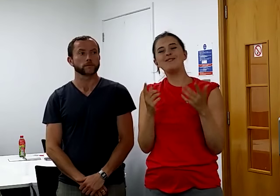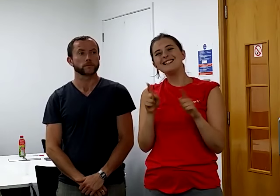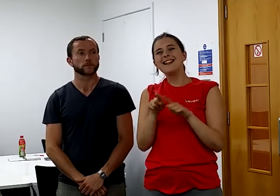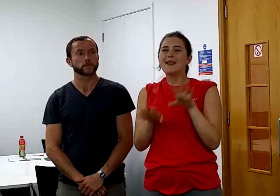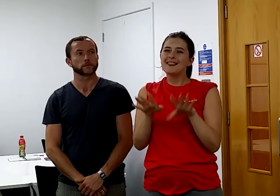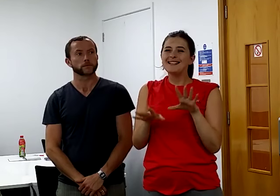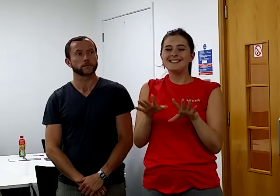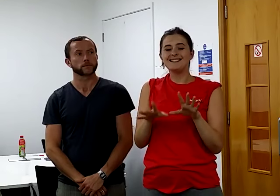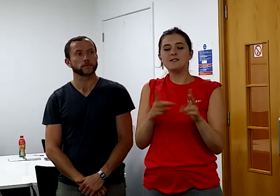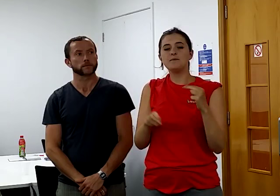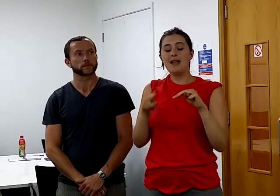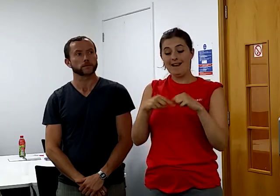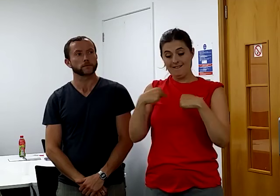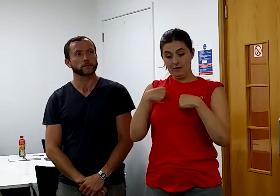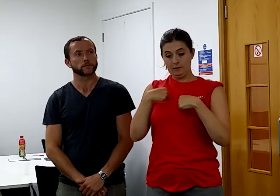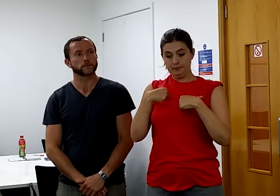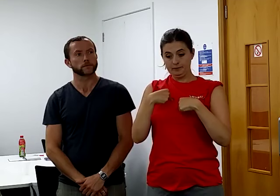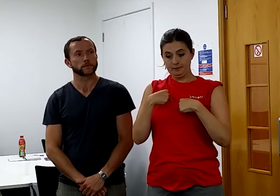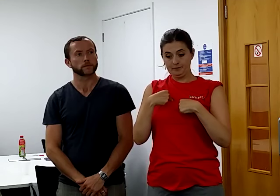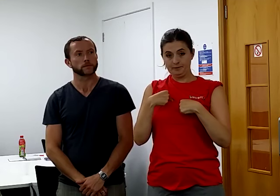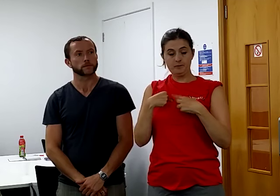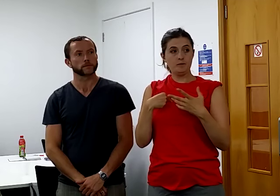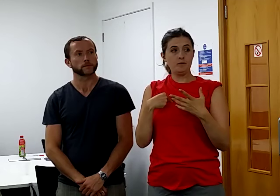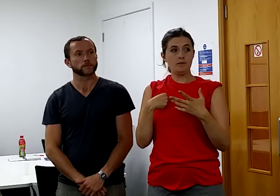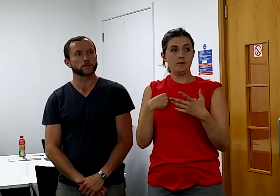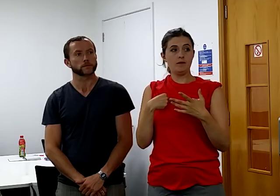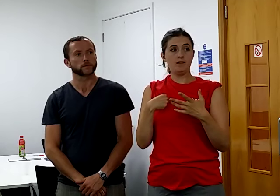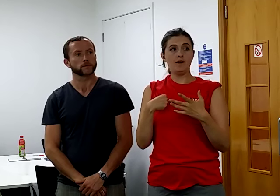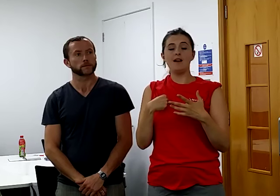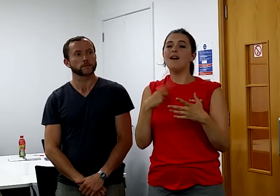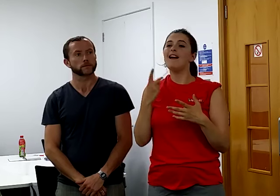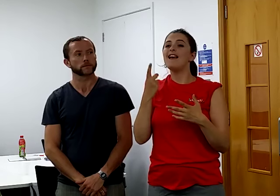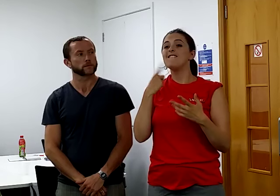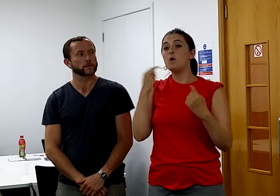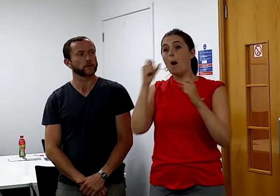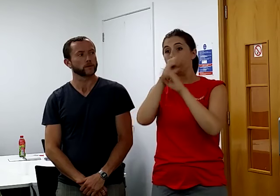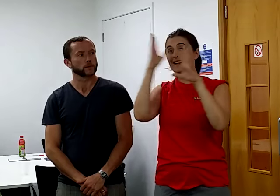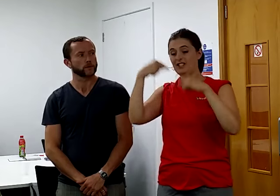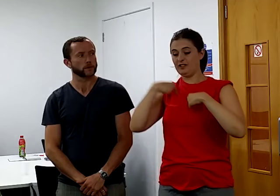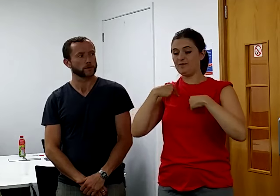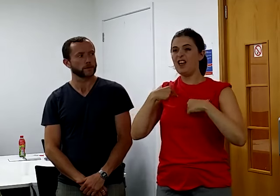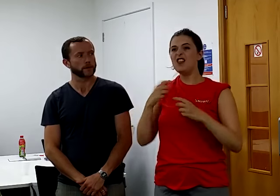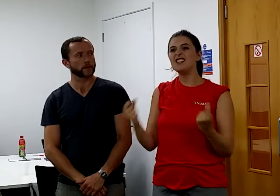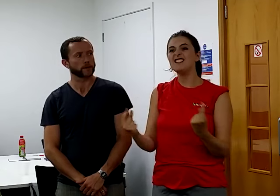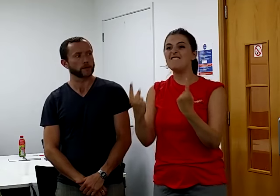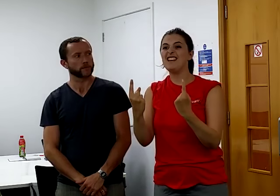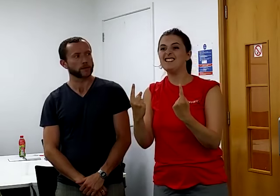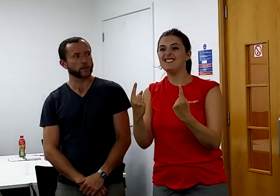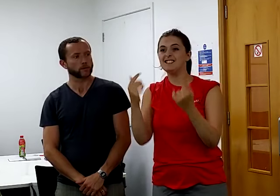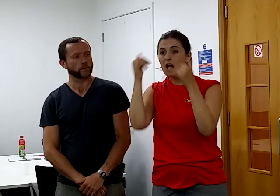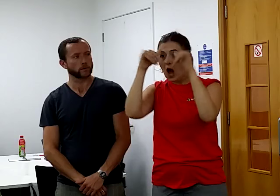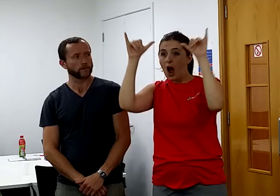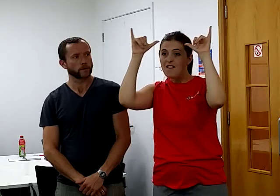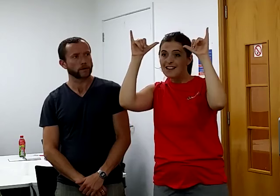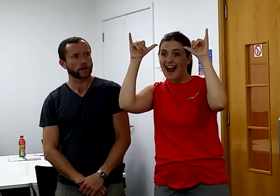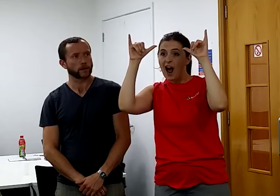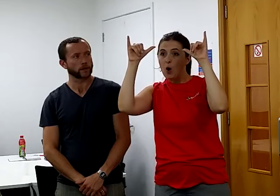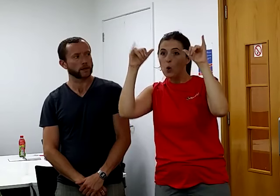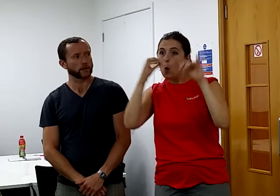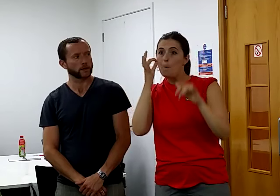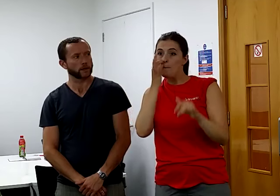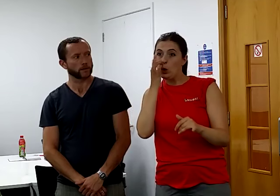like this. If you dragged me through a field through of cow dung and then told me that I was too smelly